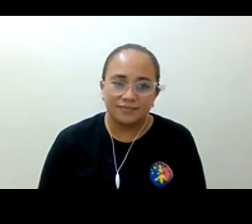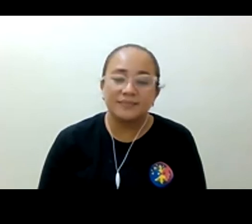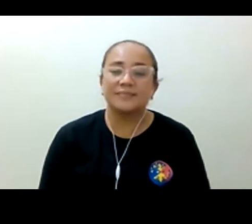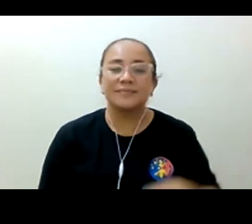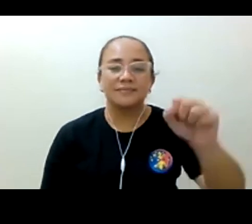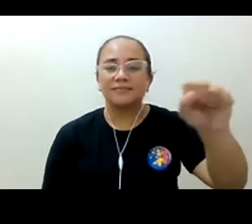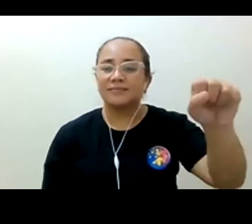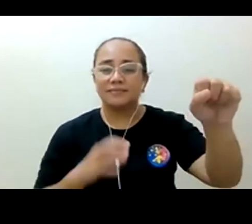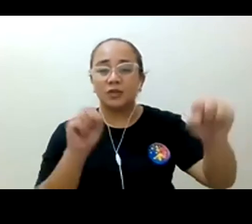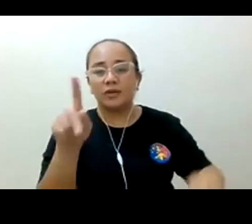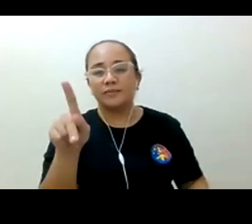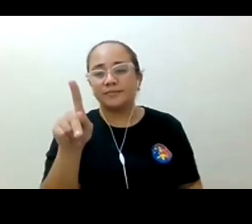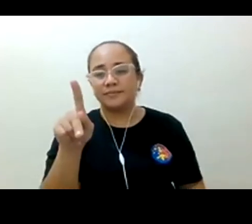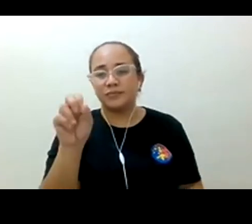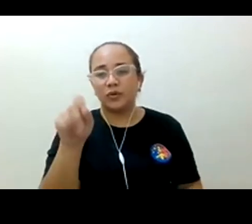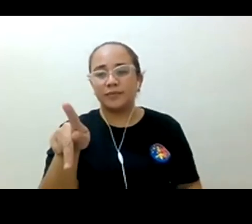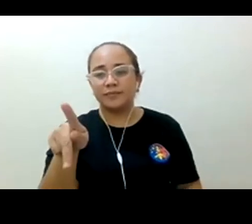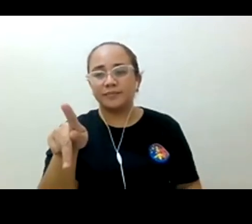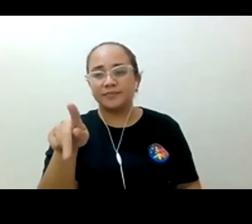Yes. Okay.